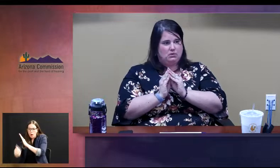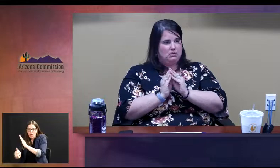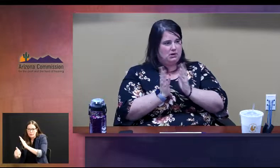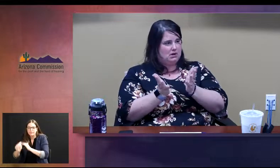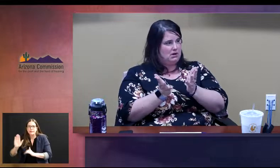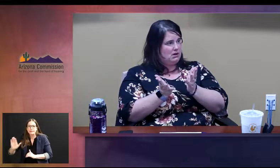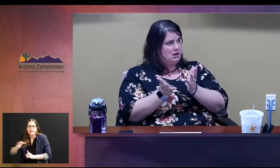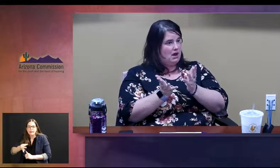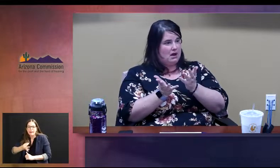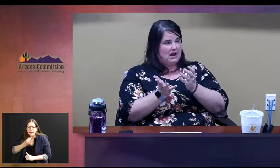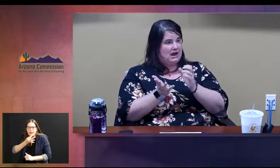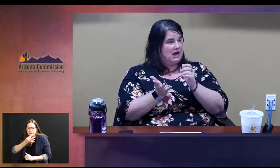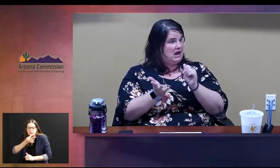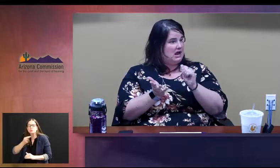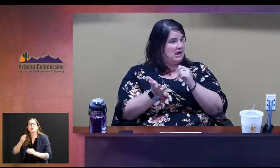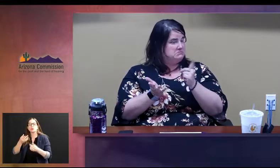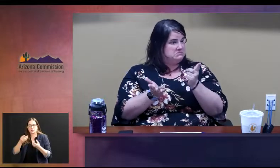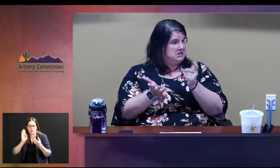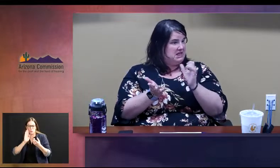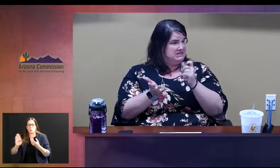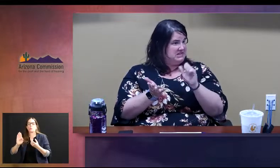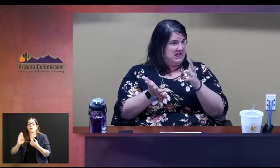session.